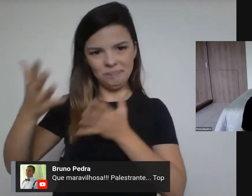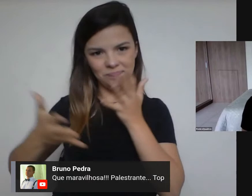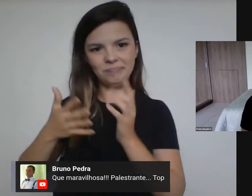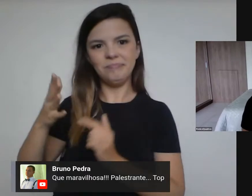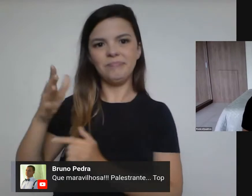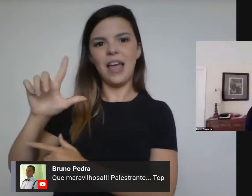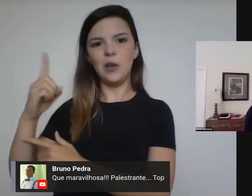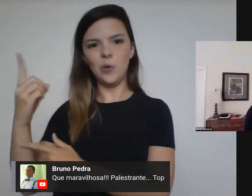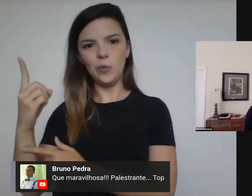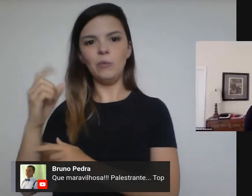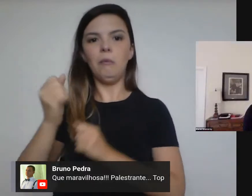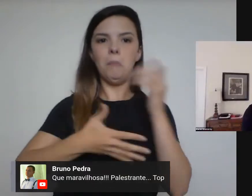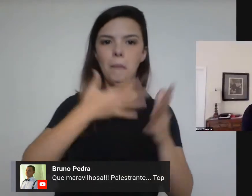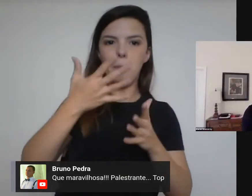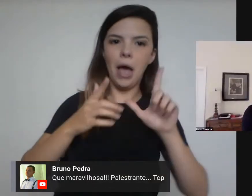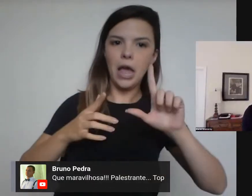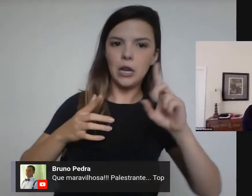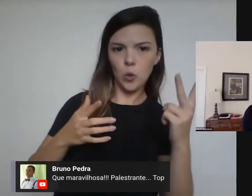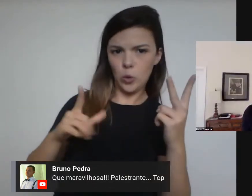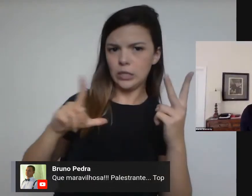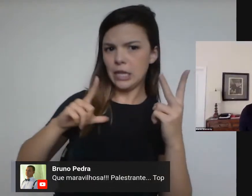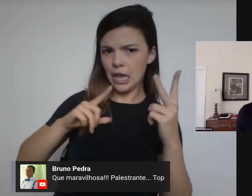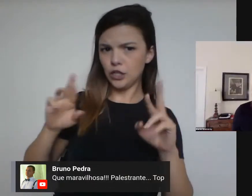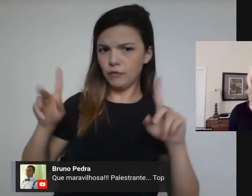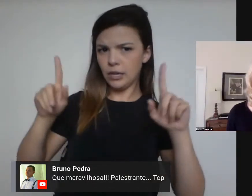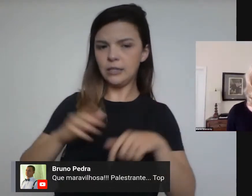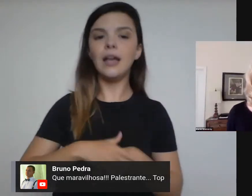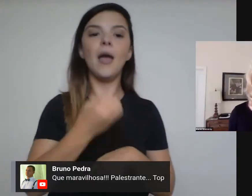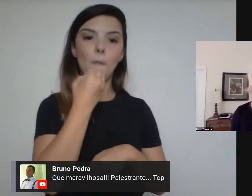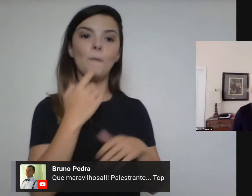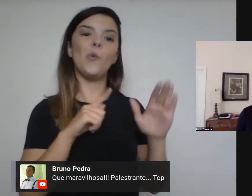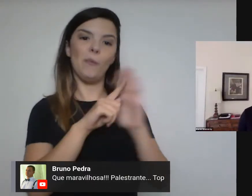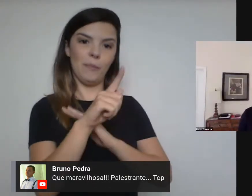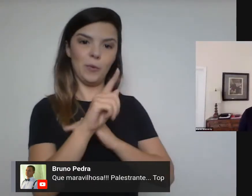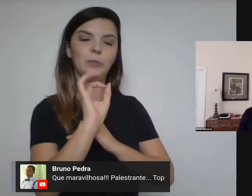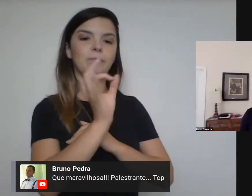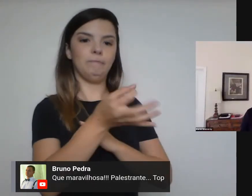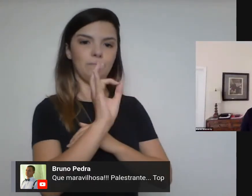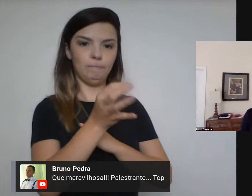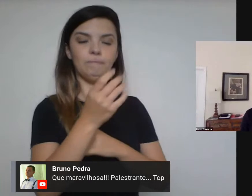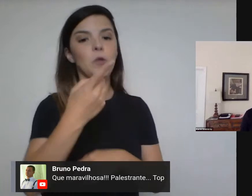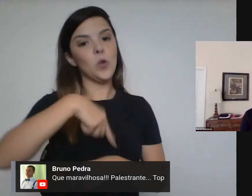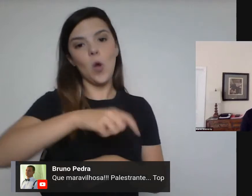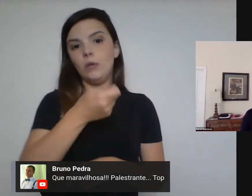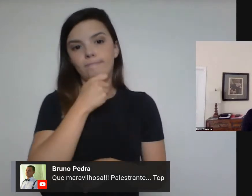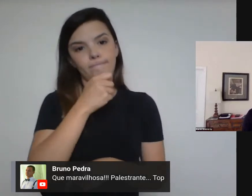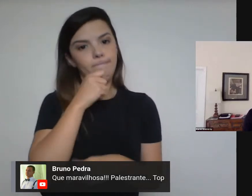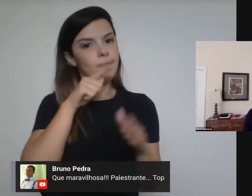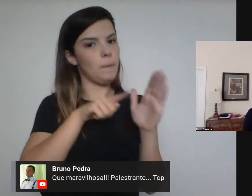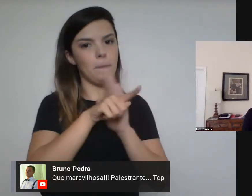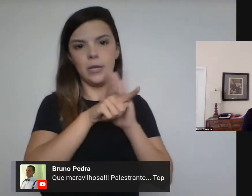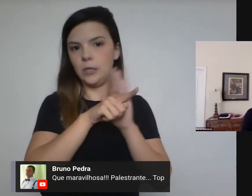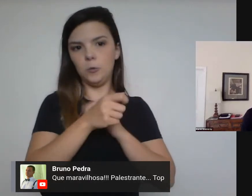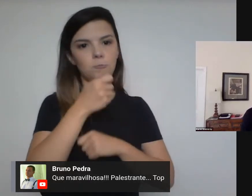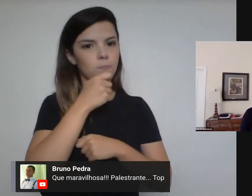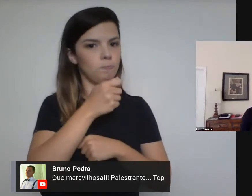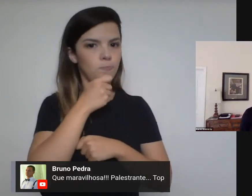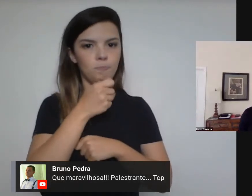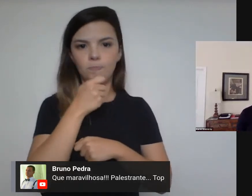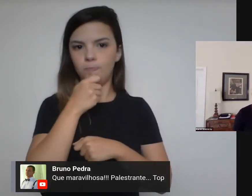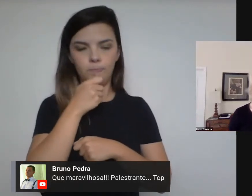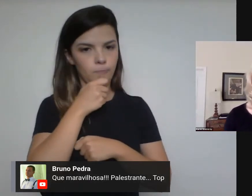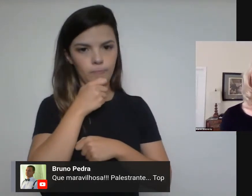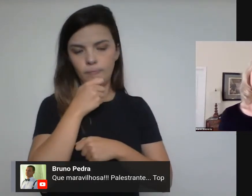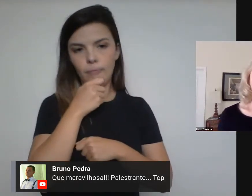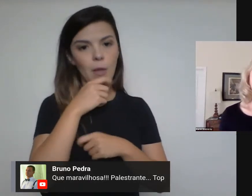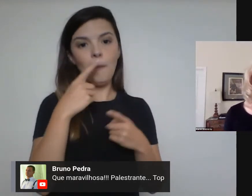something. Yeah, no, that's great. That's a great question. So we haven't done that research yet, in